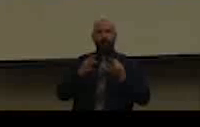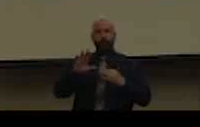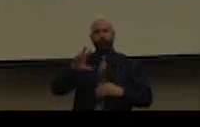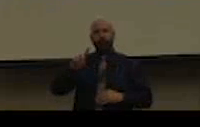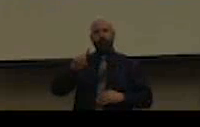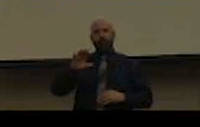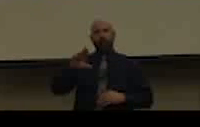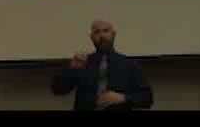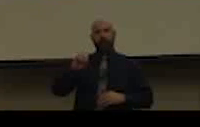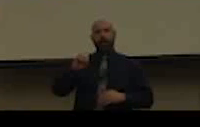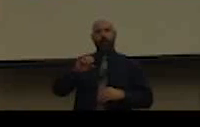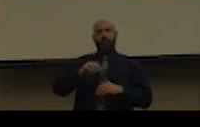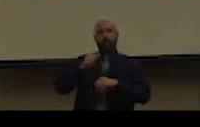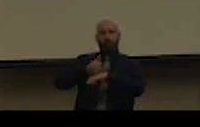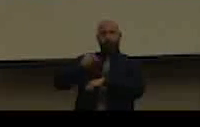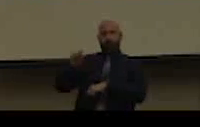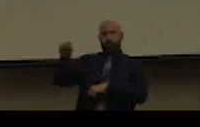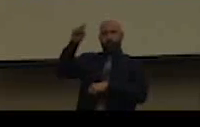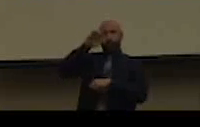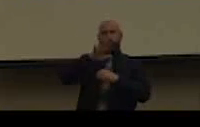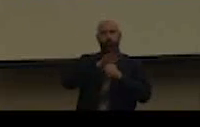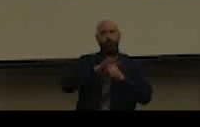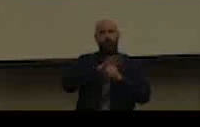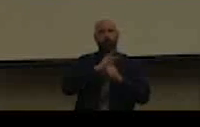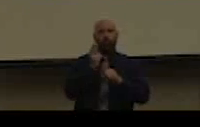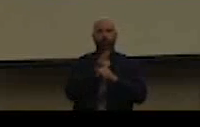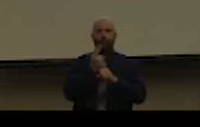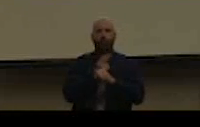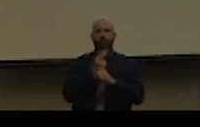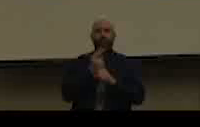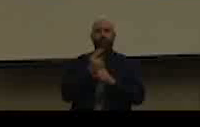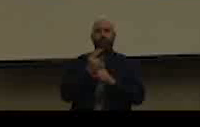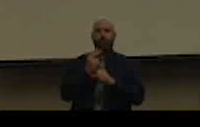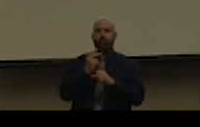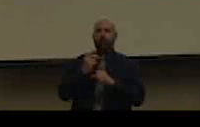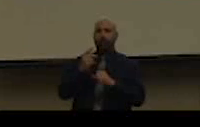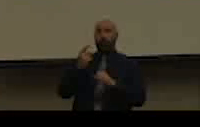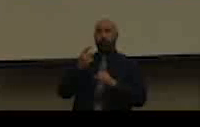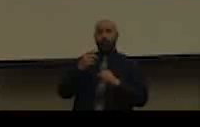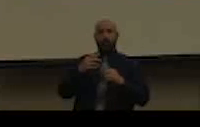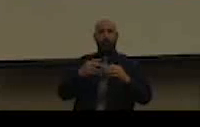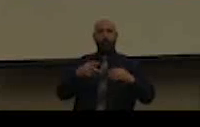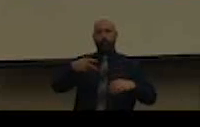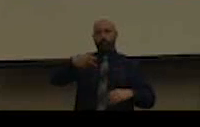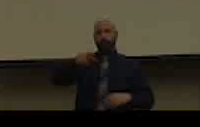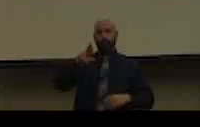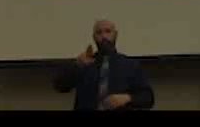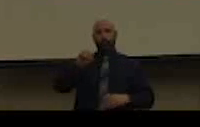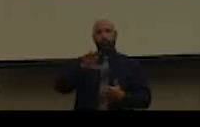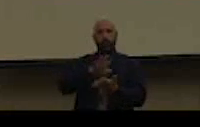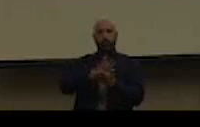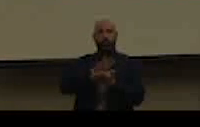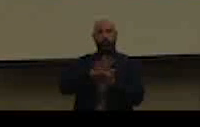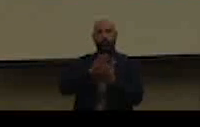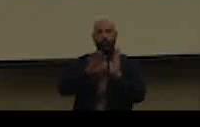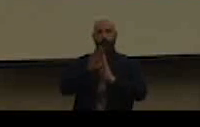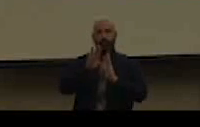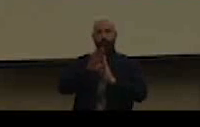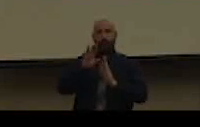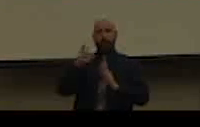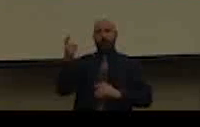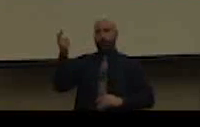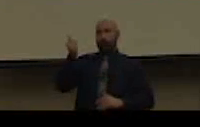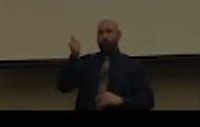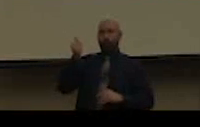using a small part of the preschool development grant that we earned from the federal government last year to try to re-engage